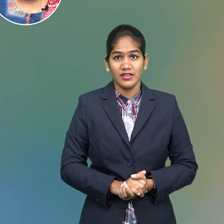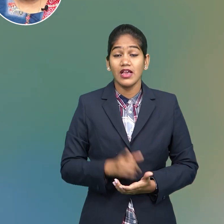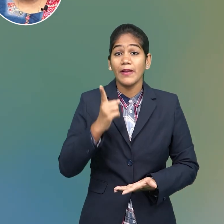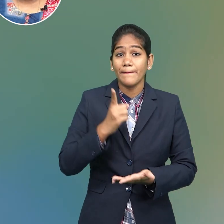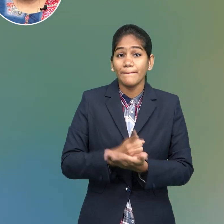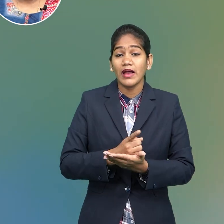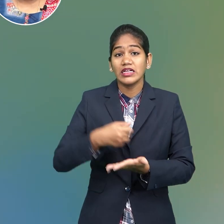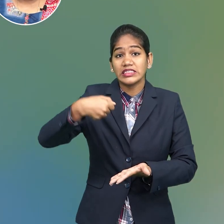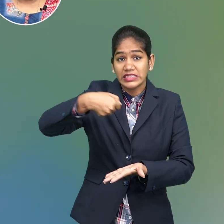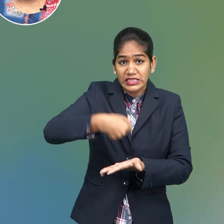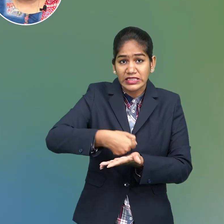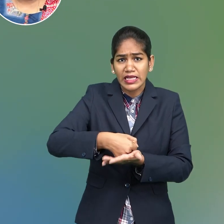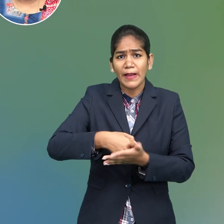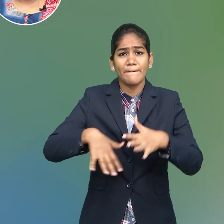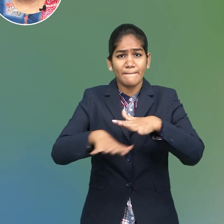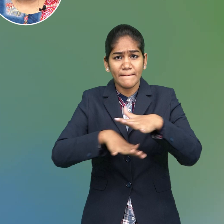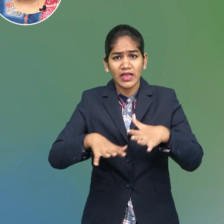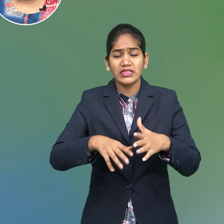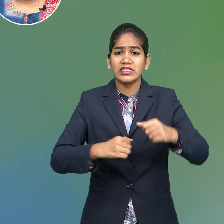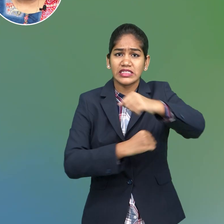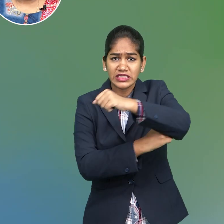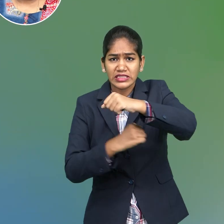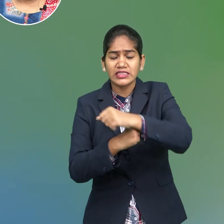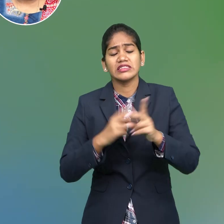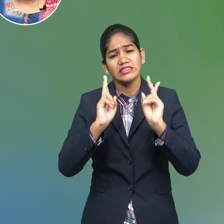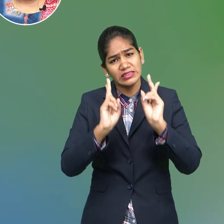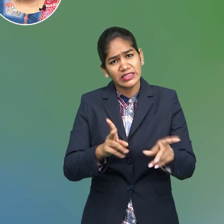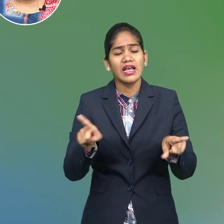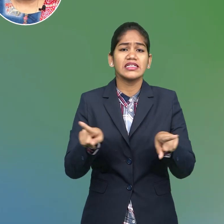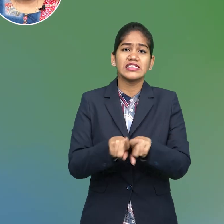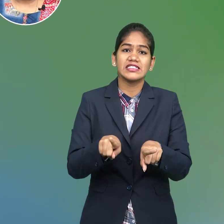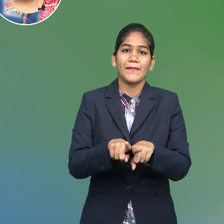but the basic pattern remains the same.